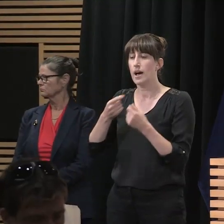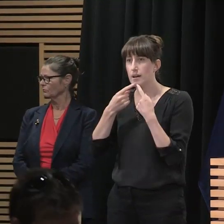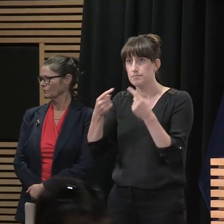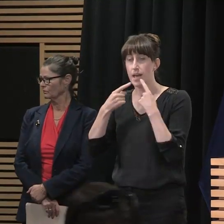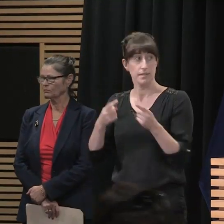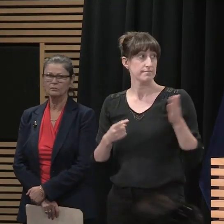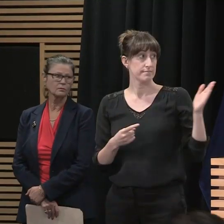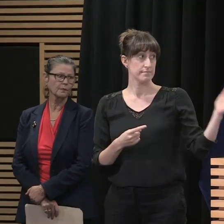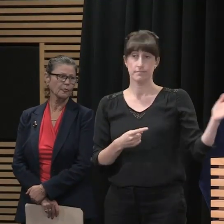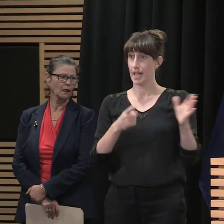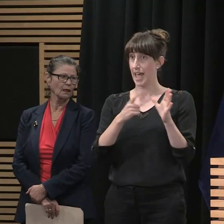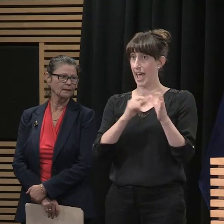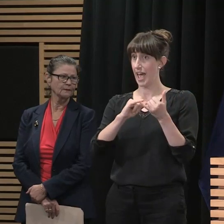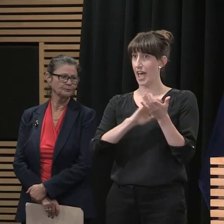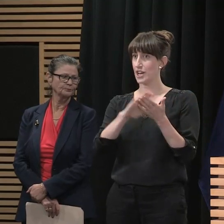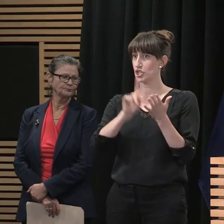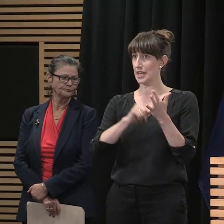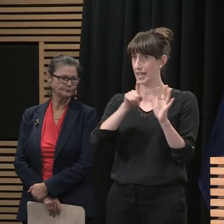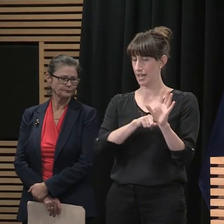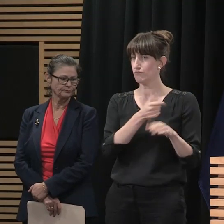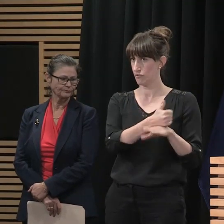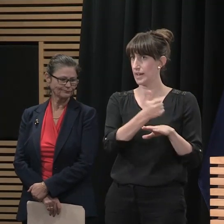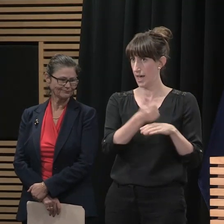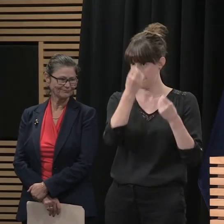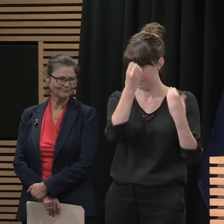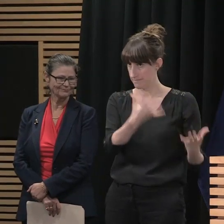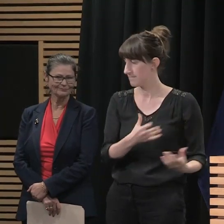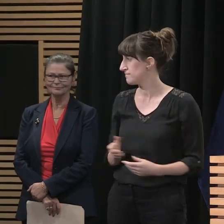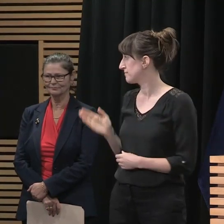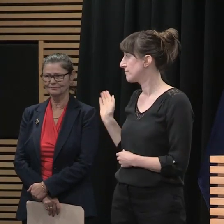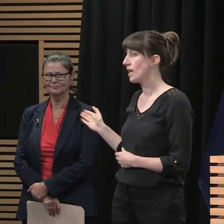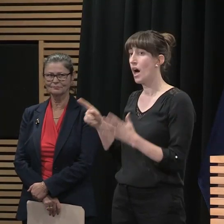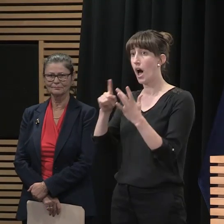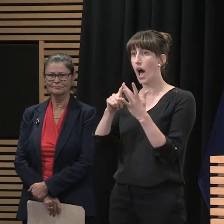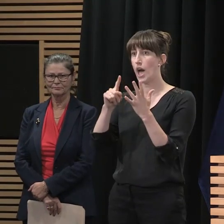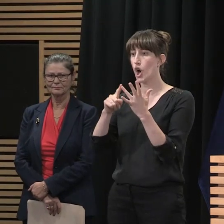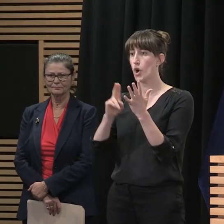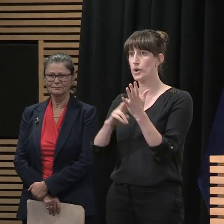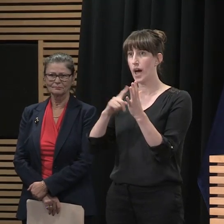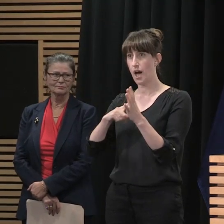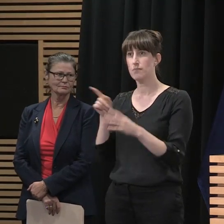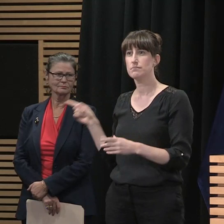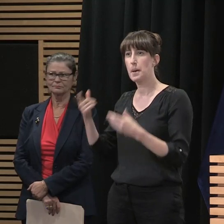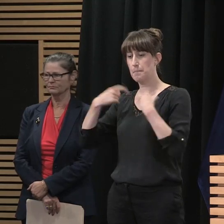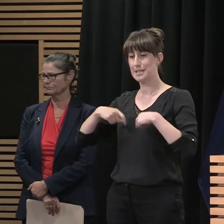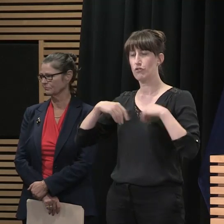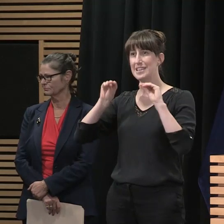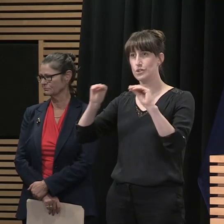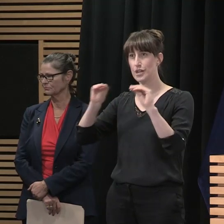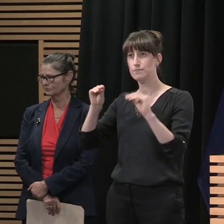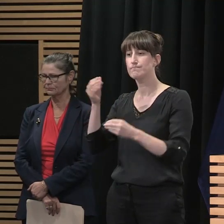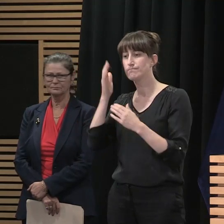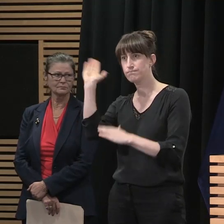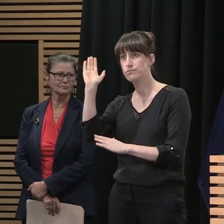update as part of this. I have Iona Holstead with me as well, who's the Secretary of Education, who can talk about schools, and Paul Stocks from